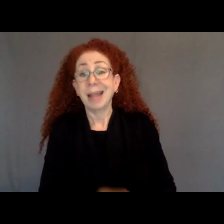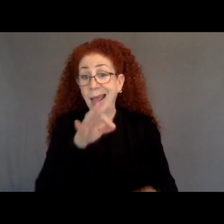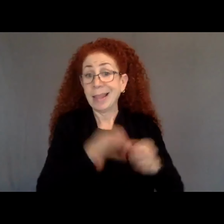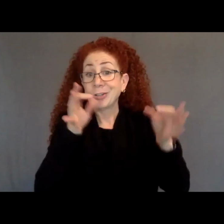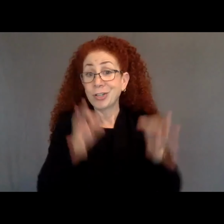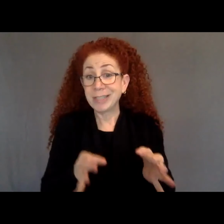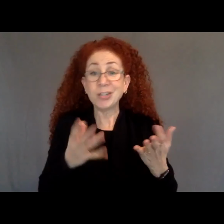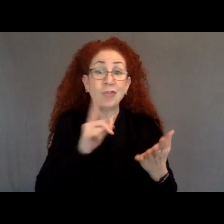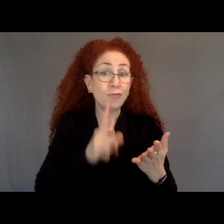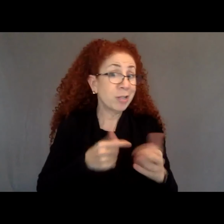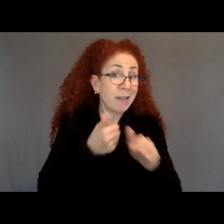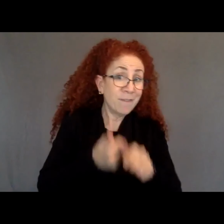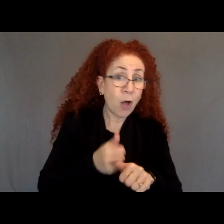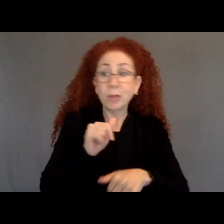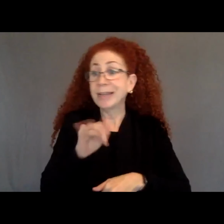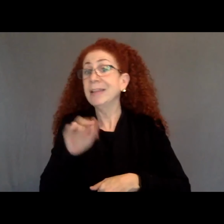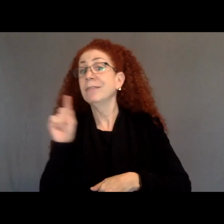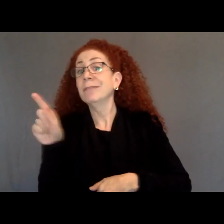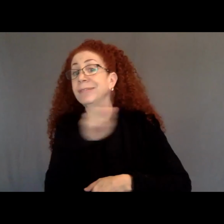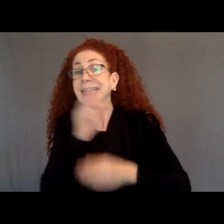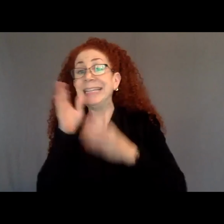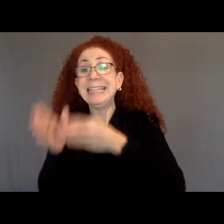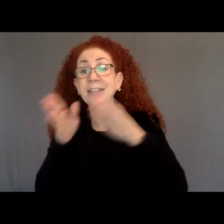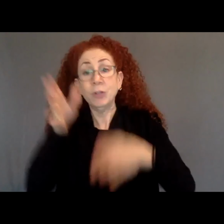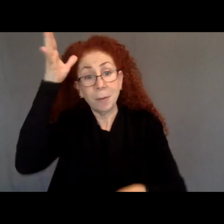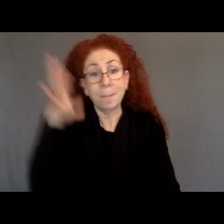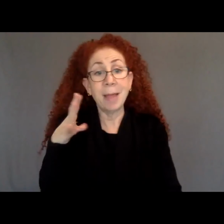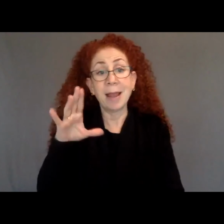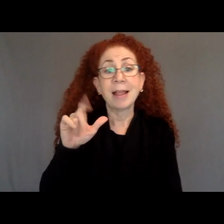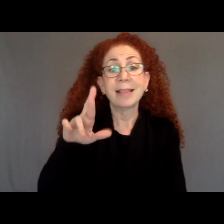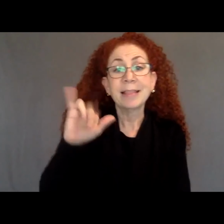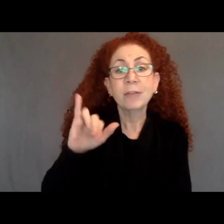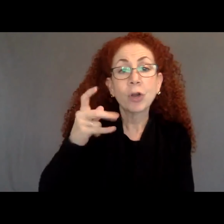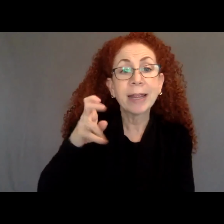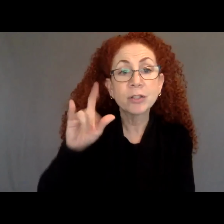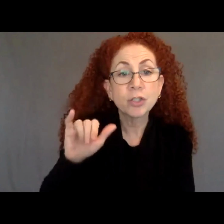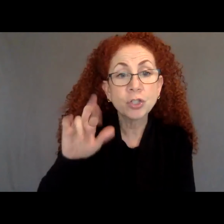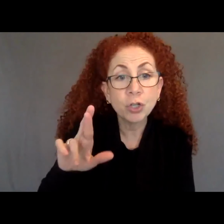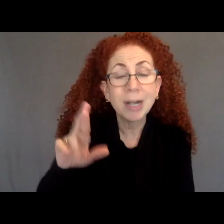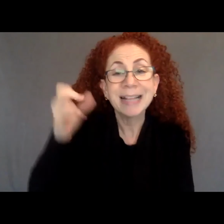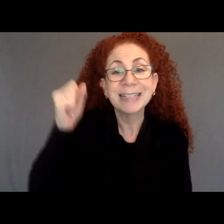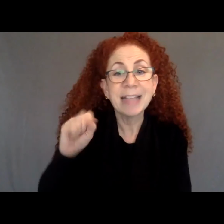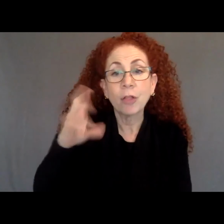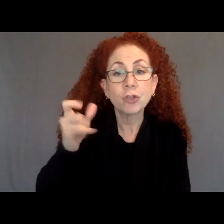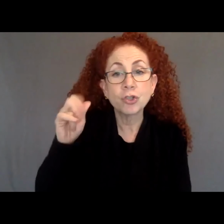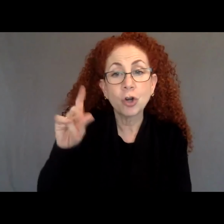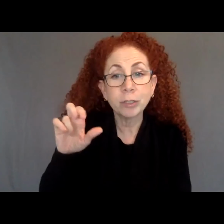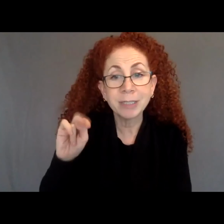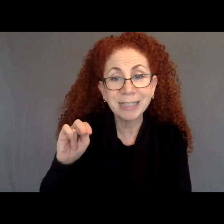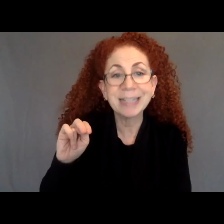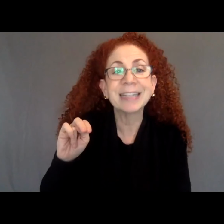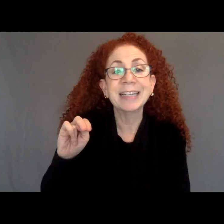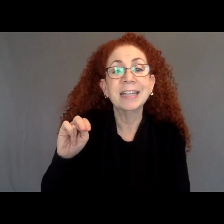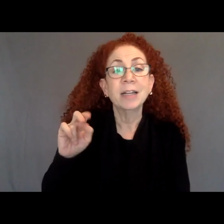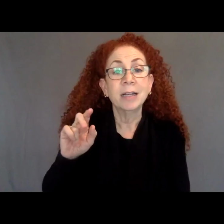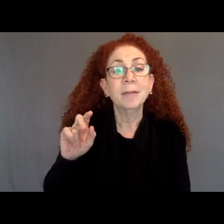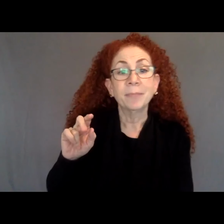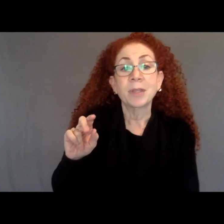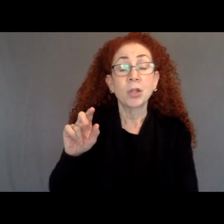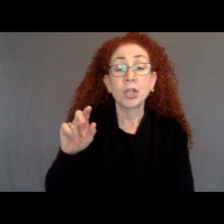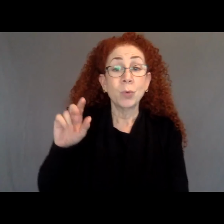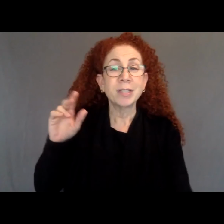about these individual men. Was Leroy Pitzer, the South Charleston, Ohio town eccentric, also the town idiot